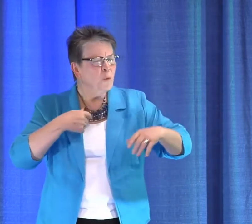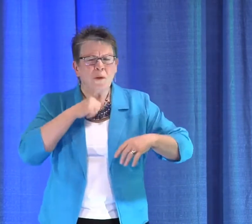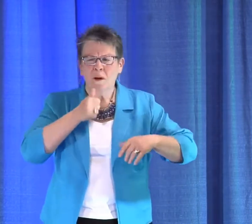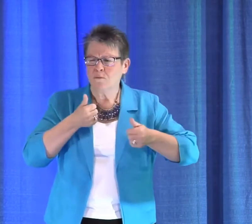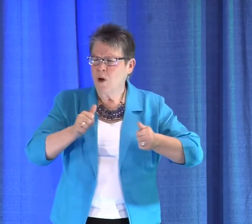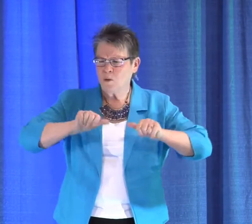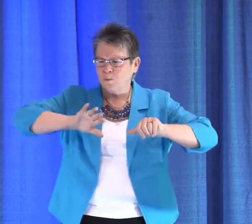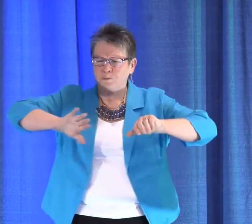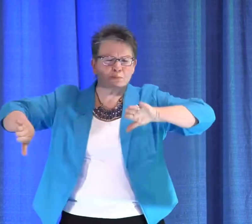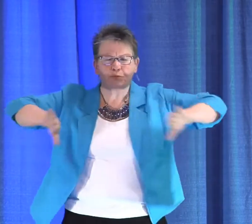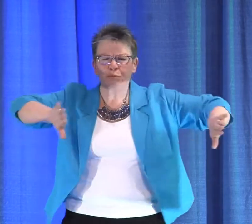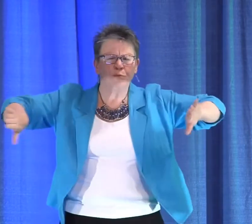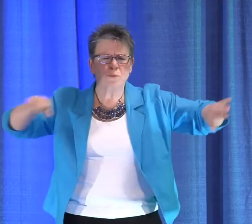many people that are deaf interpreters.